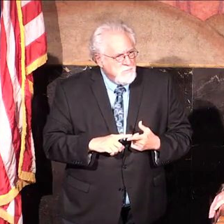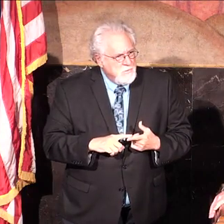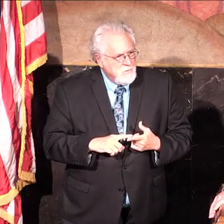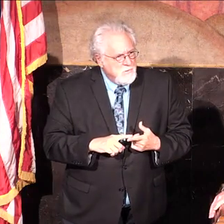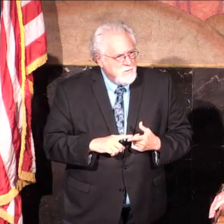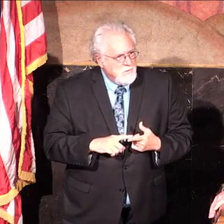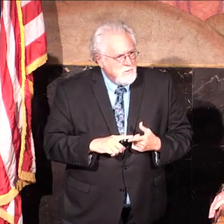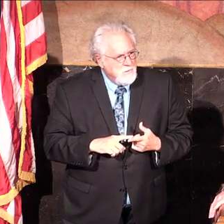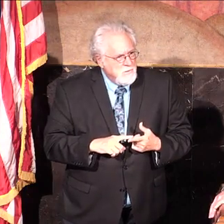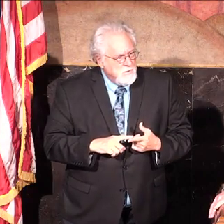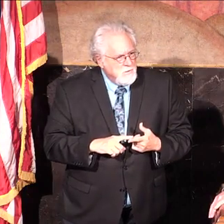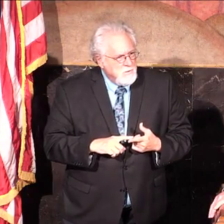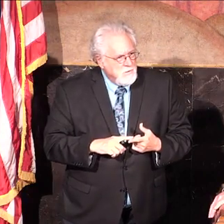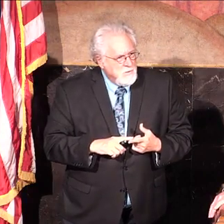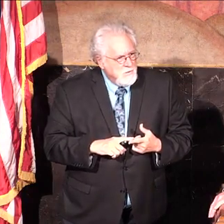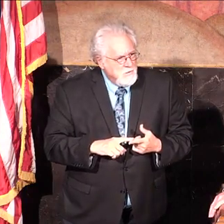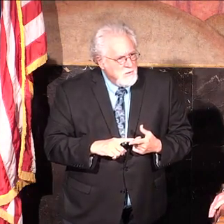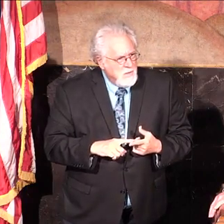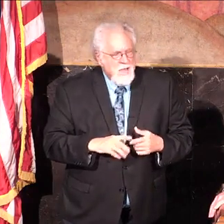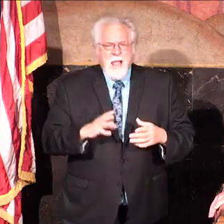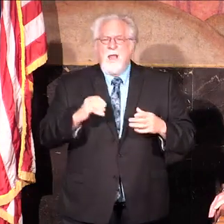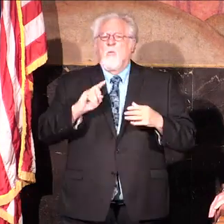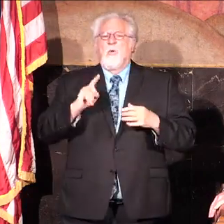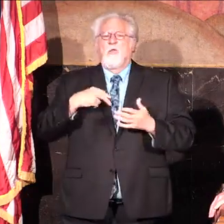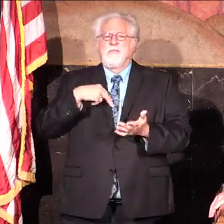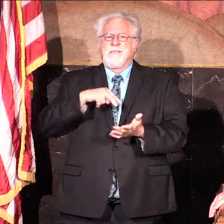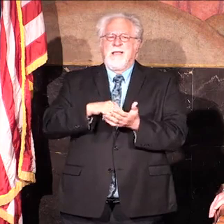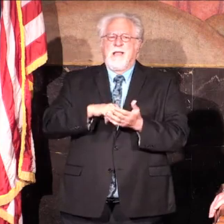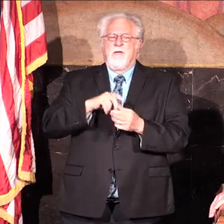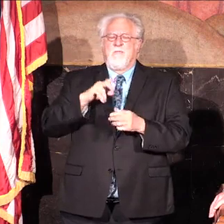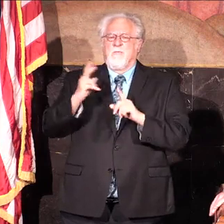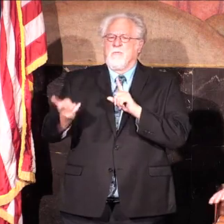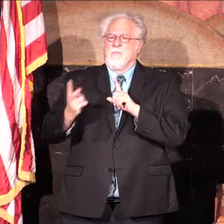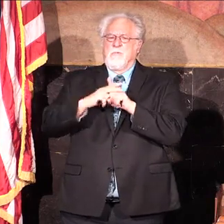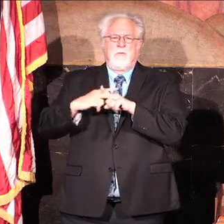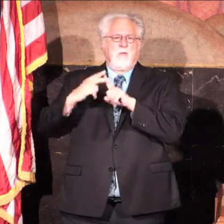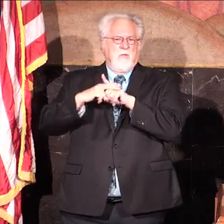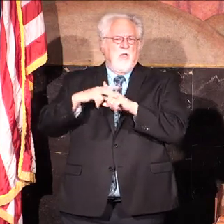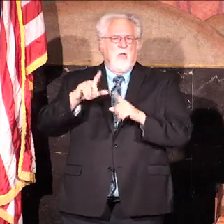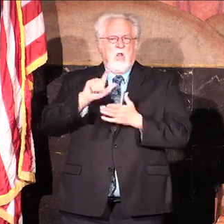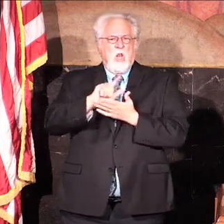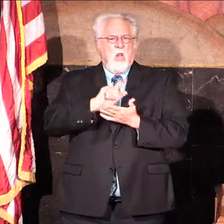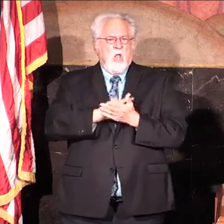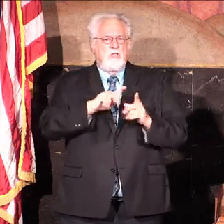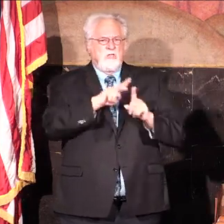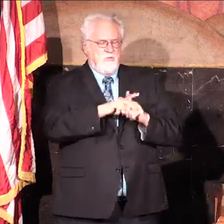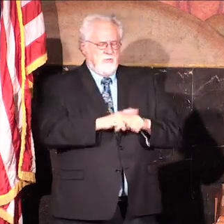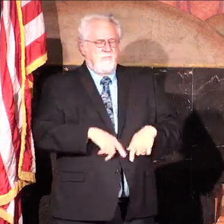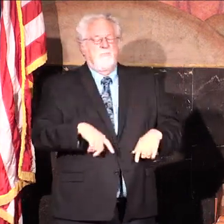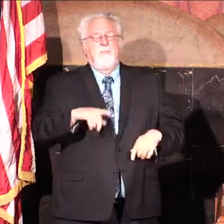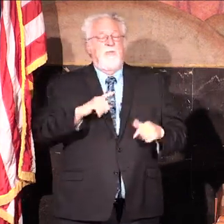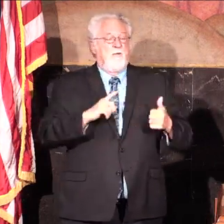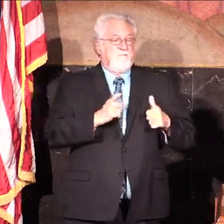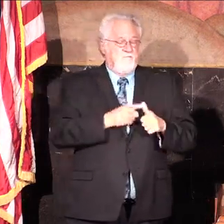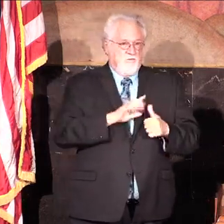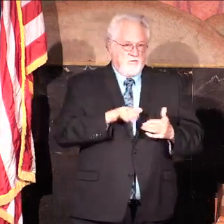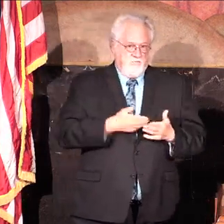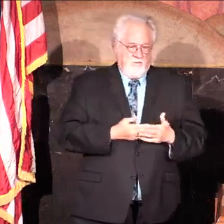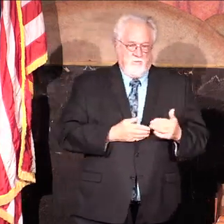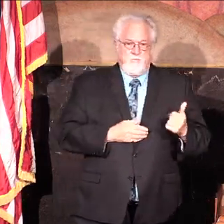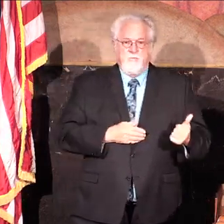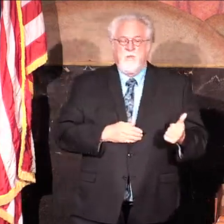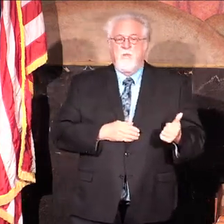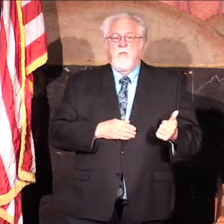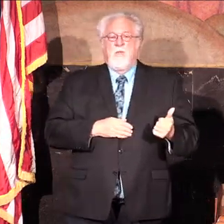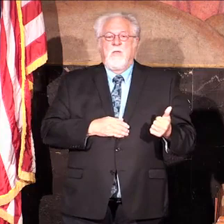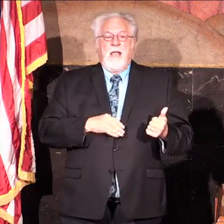your case in these lawsuits that you're seeing here coming up over the next week or so? Yeah. Well, first of all, I will tell you